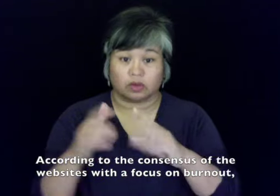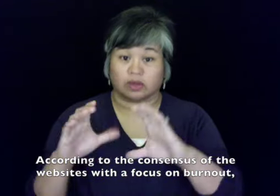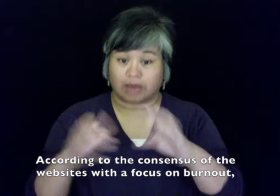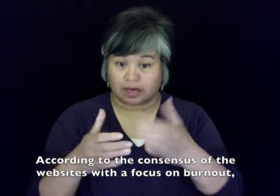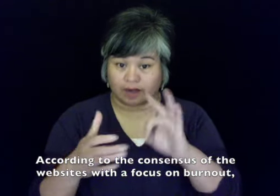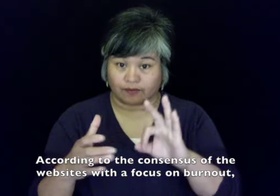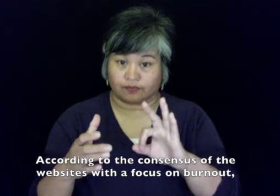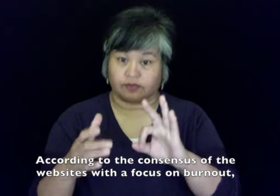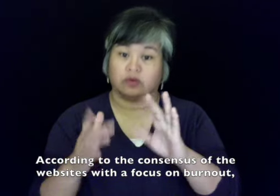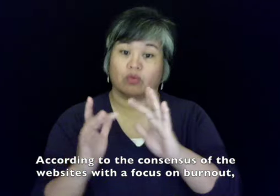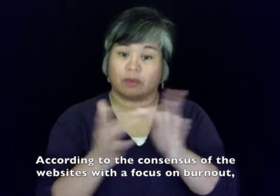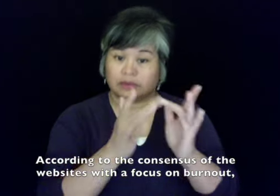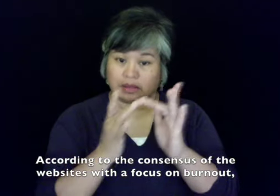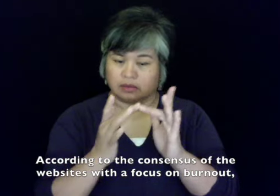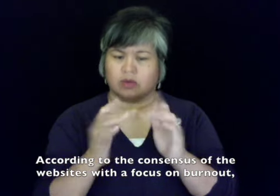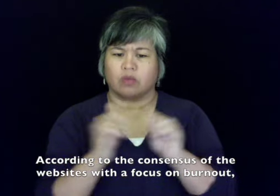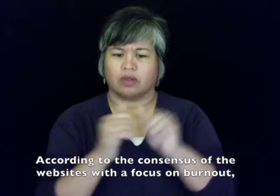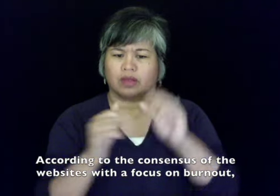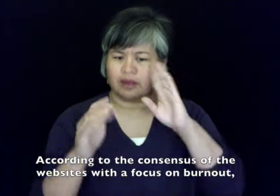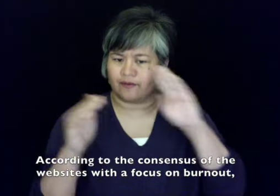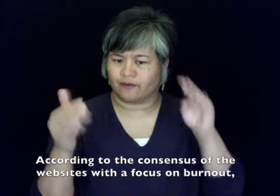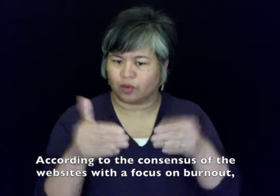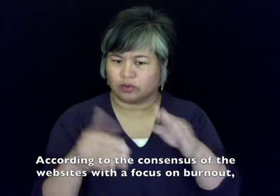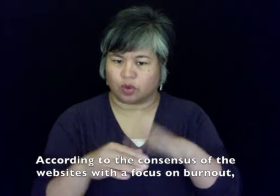According to the consensus of websites with a focus on burnout,